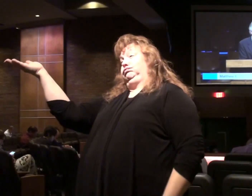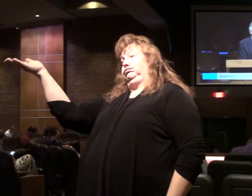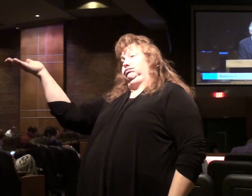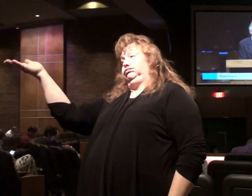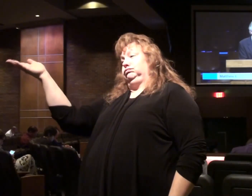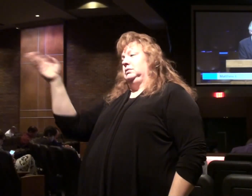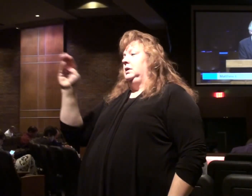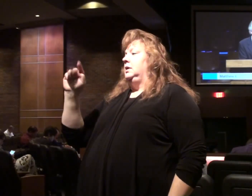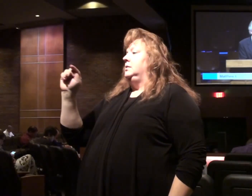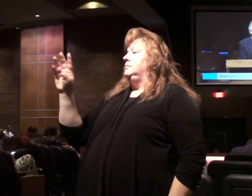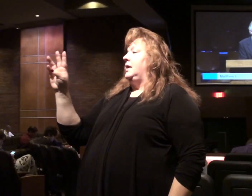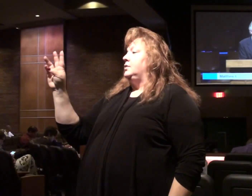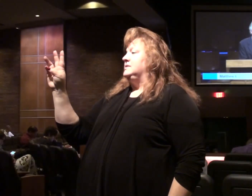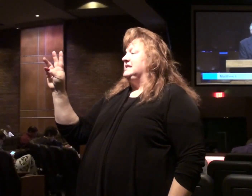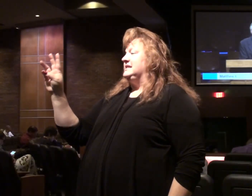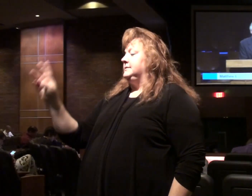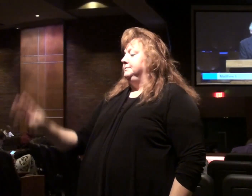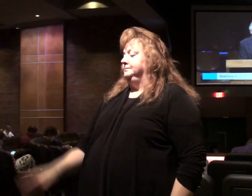Matthew 6.